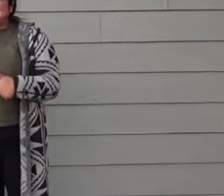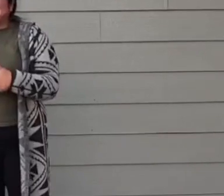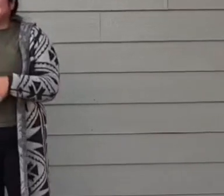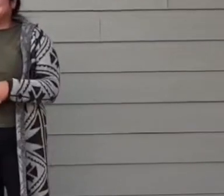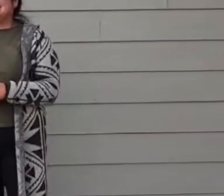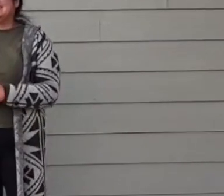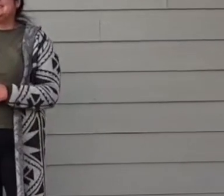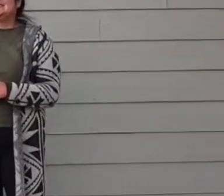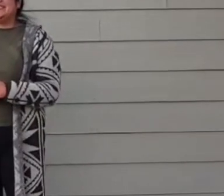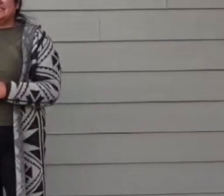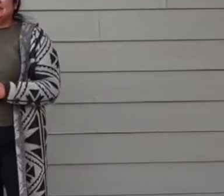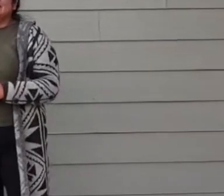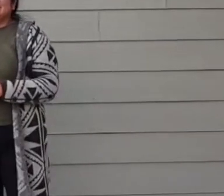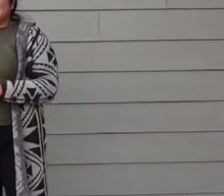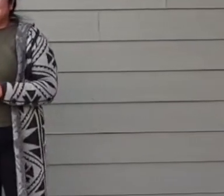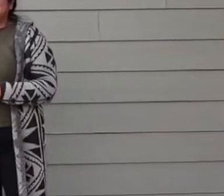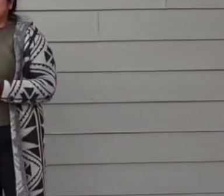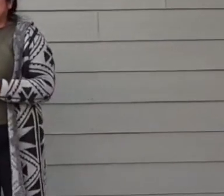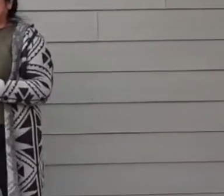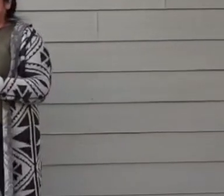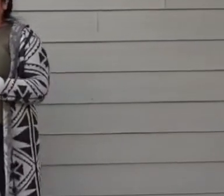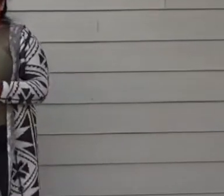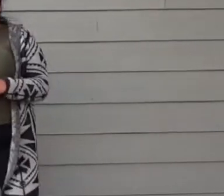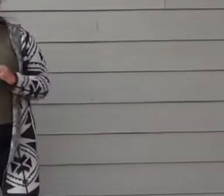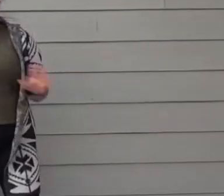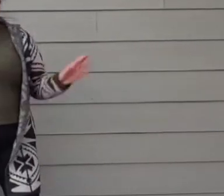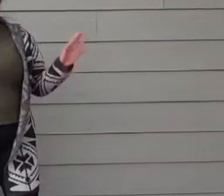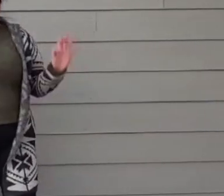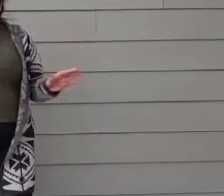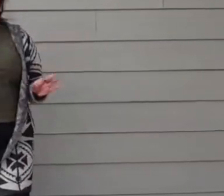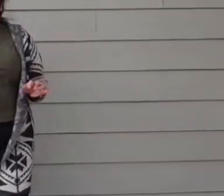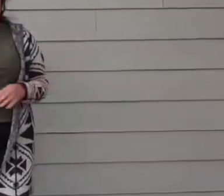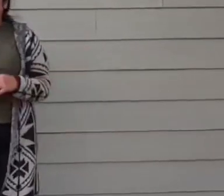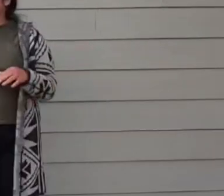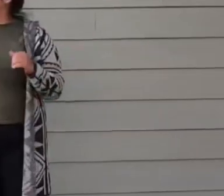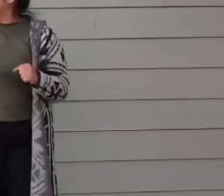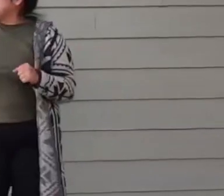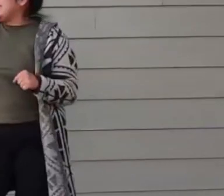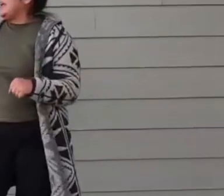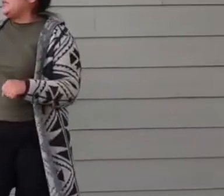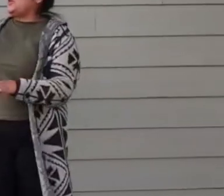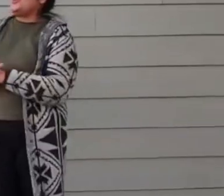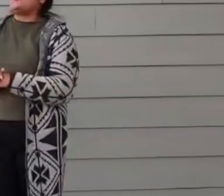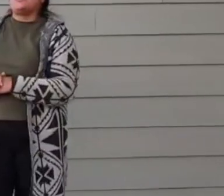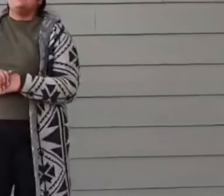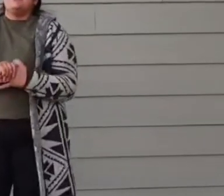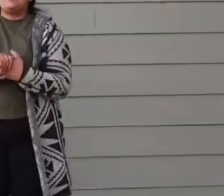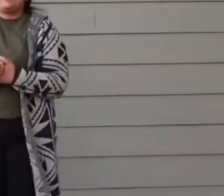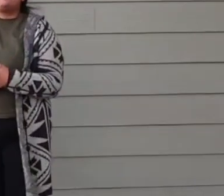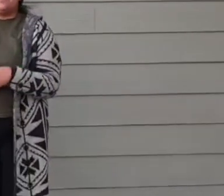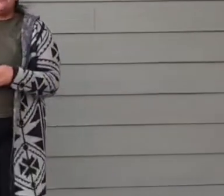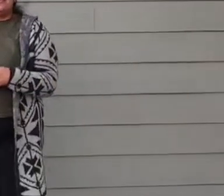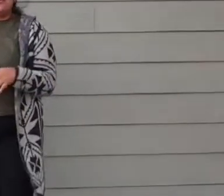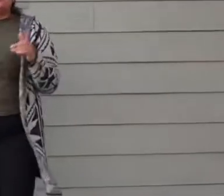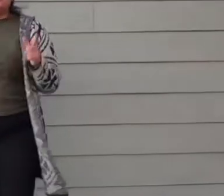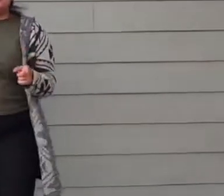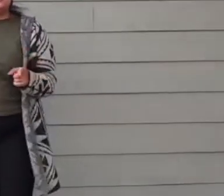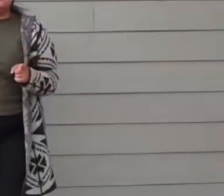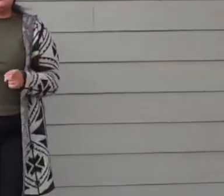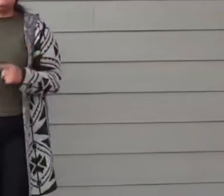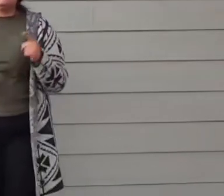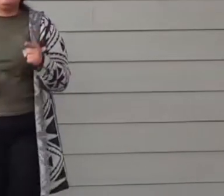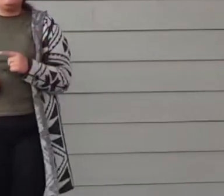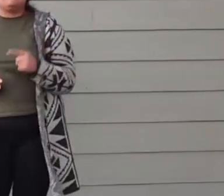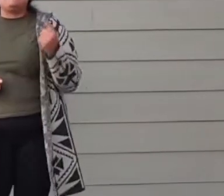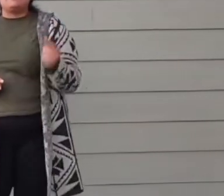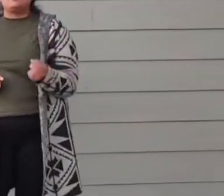a part of this year's Women's Conference. It sounds very exciting. Woo! I'm super excited. Woohoo! And then all you youth